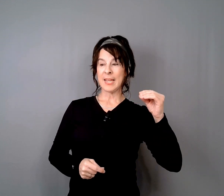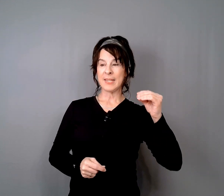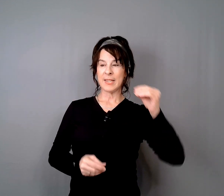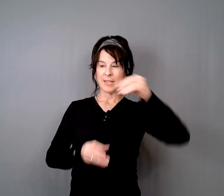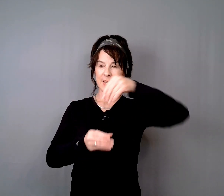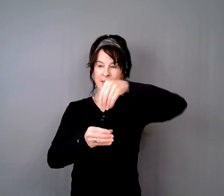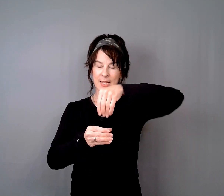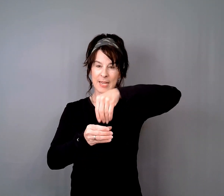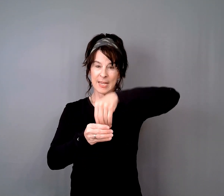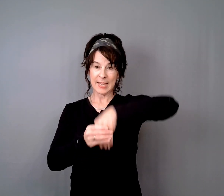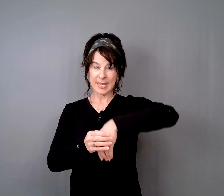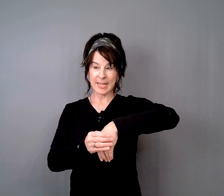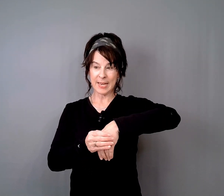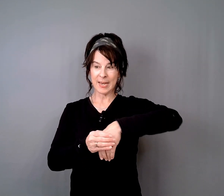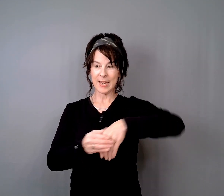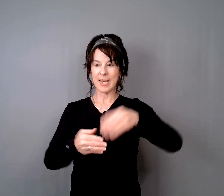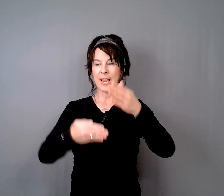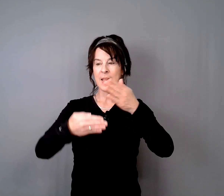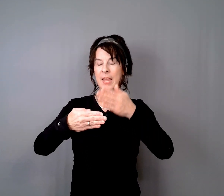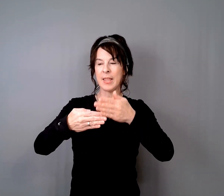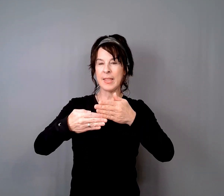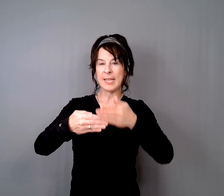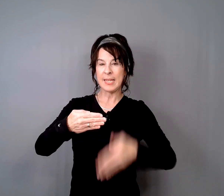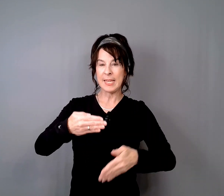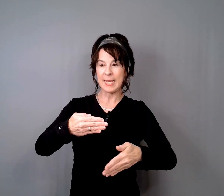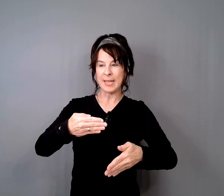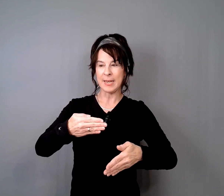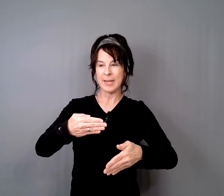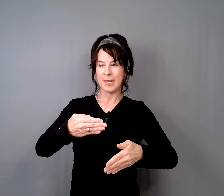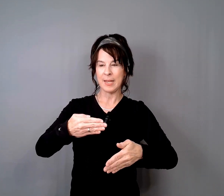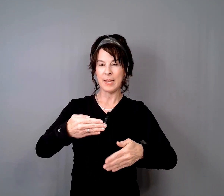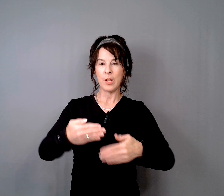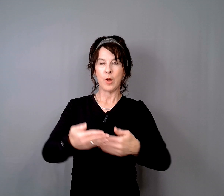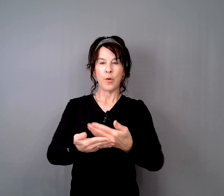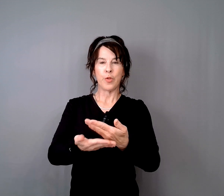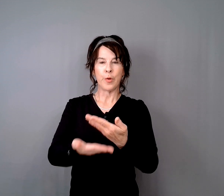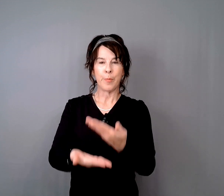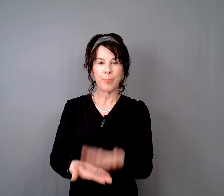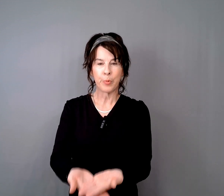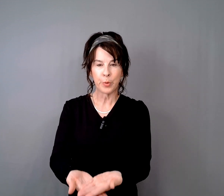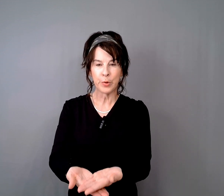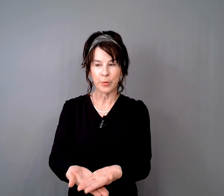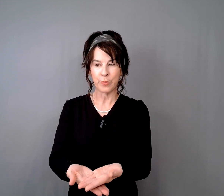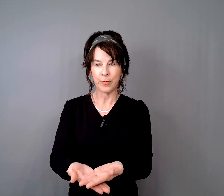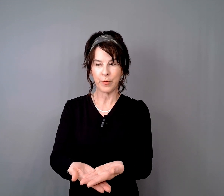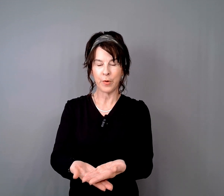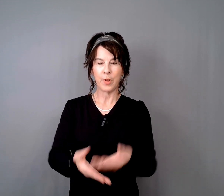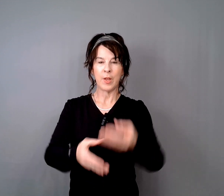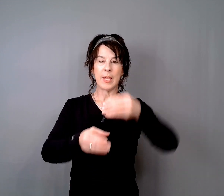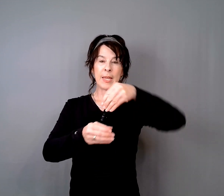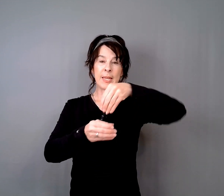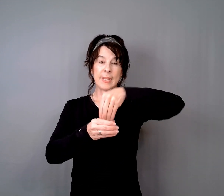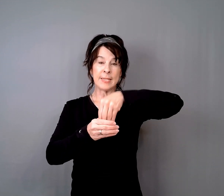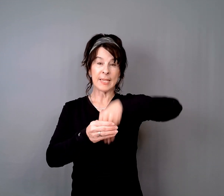And in the end, the proof is